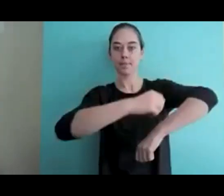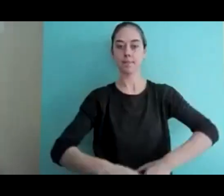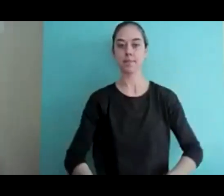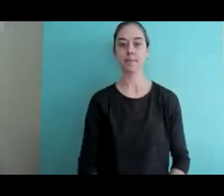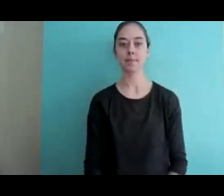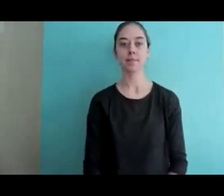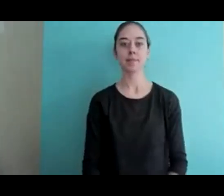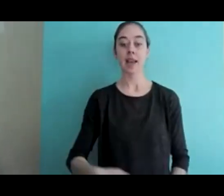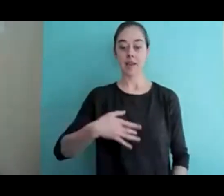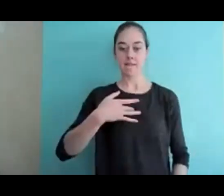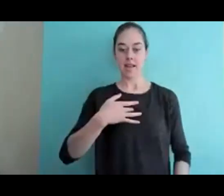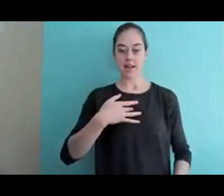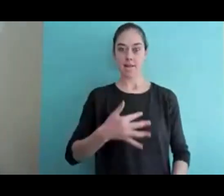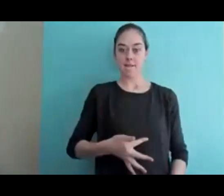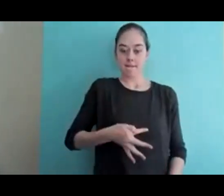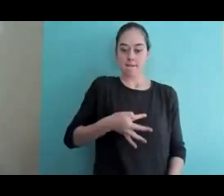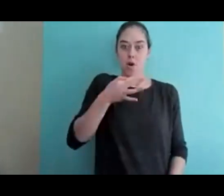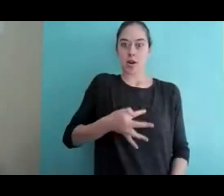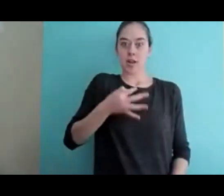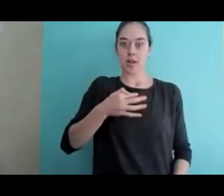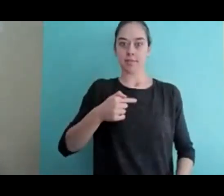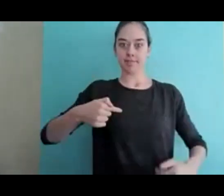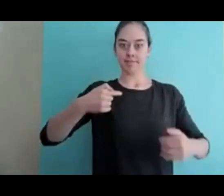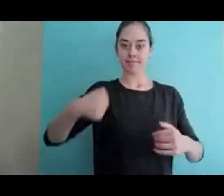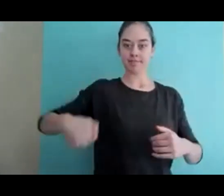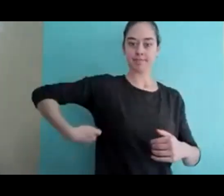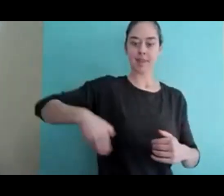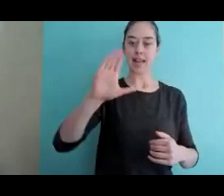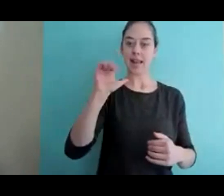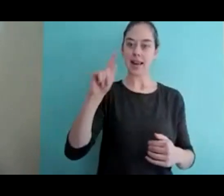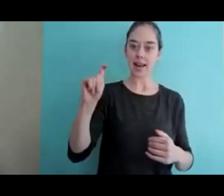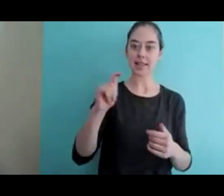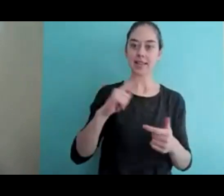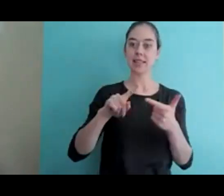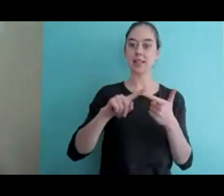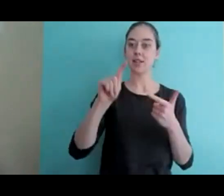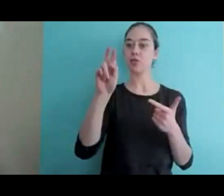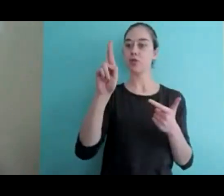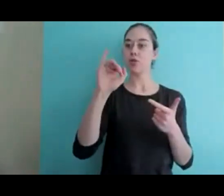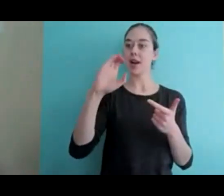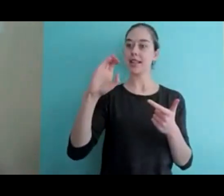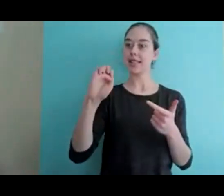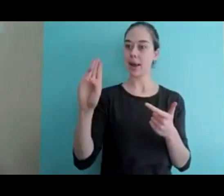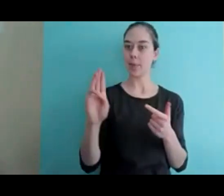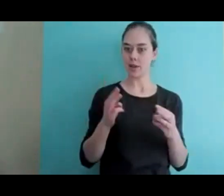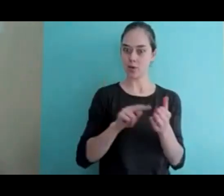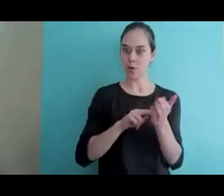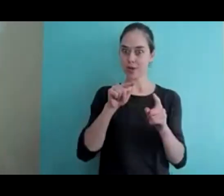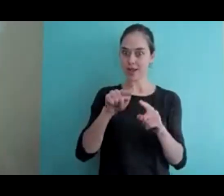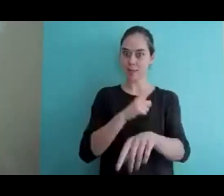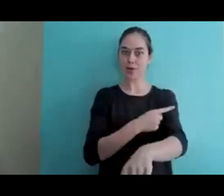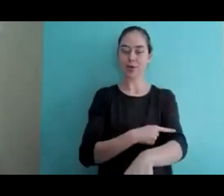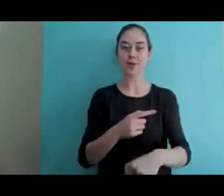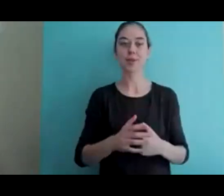you feel the front muscles being used. Your lats, your triceps, your shoulders. Very, very good.